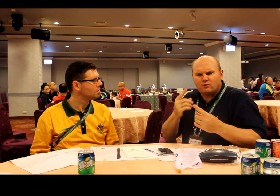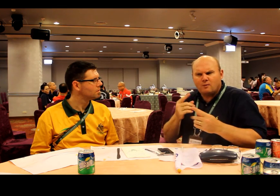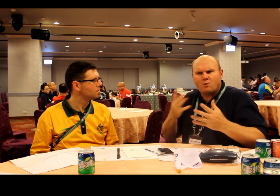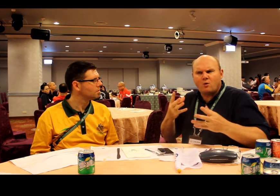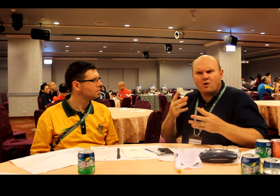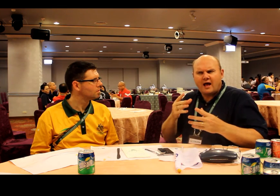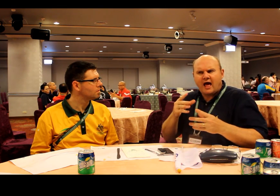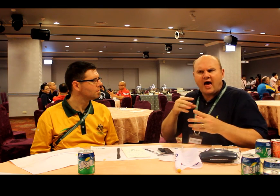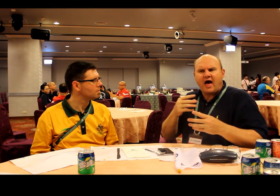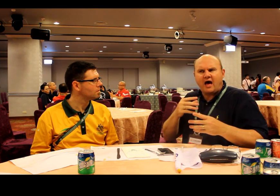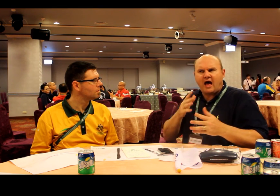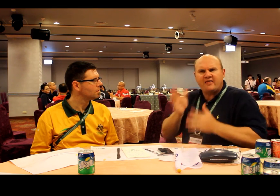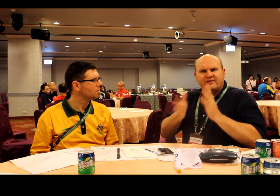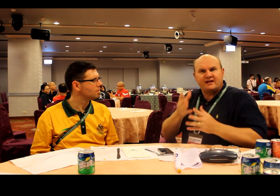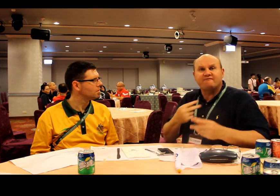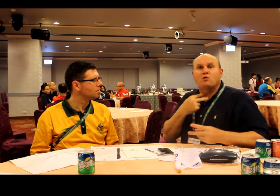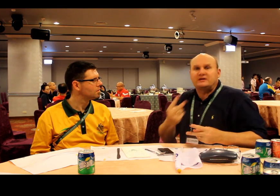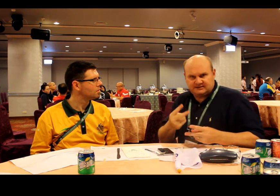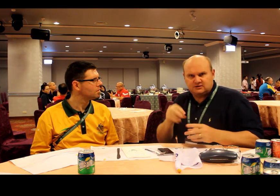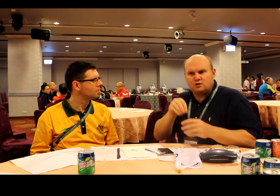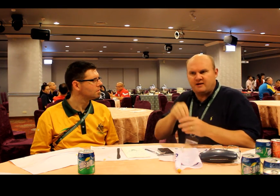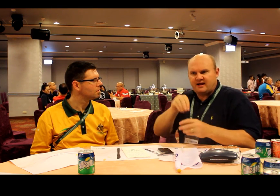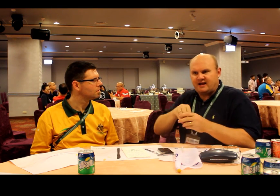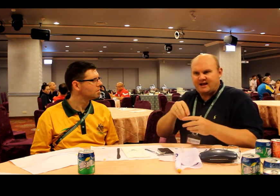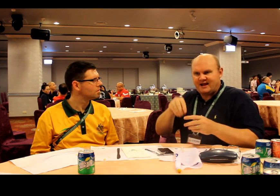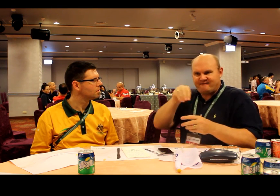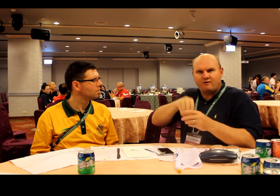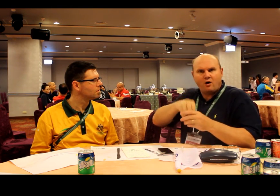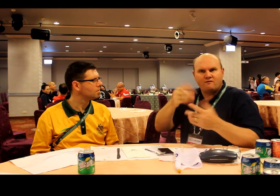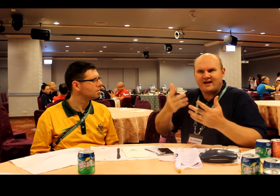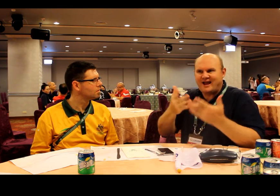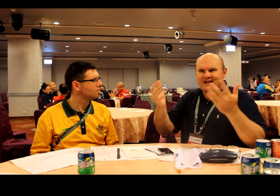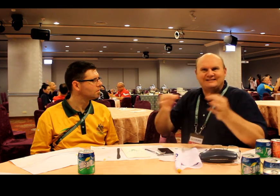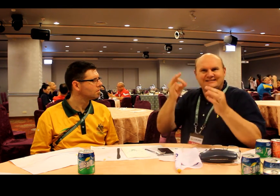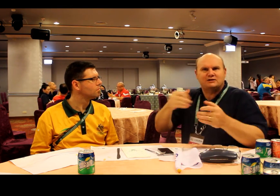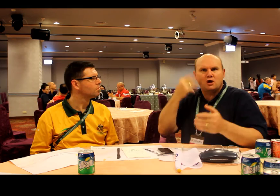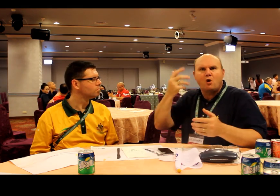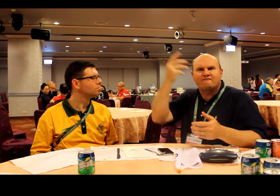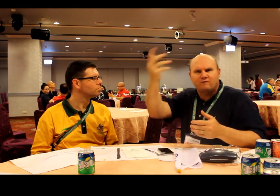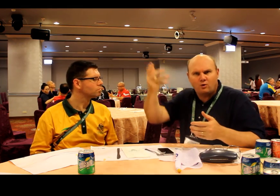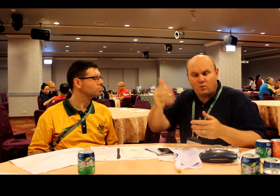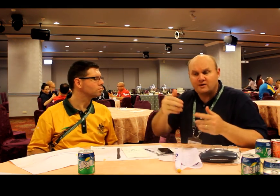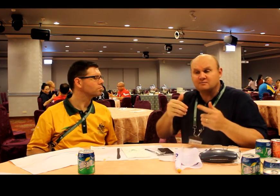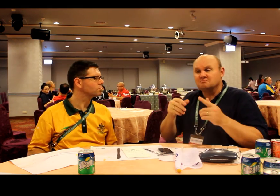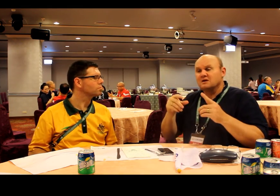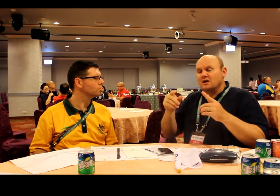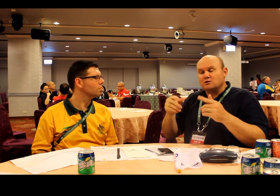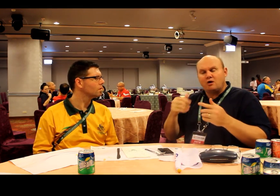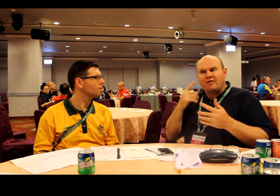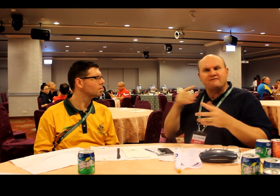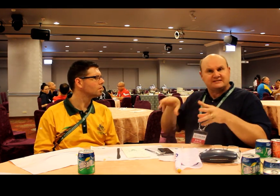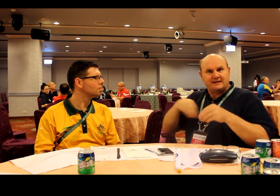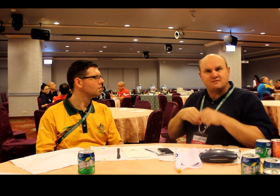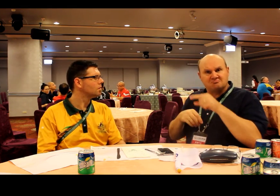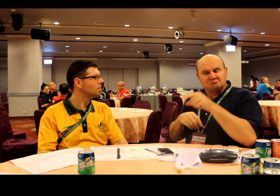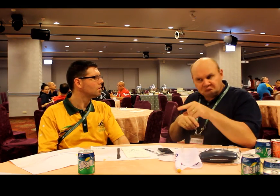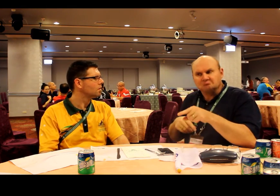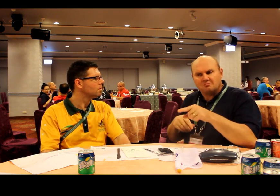was the need for more athletes or their voices to be heard in any decision making going forward.